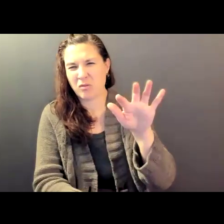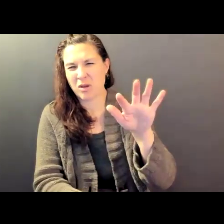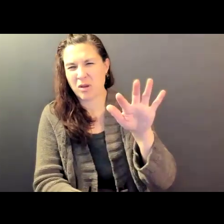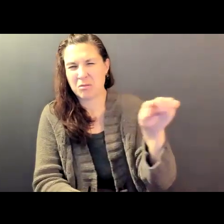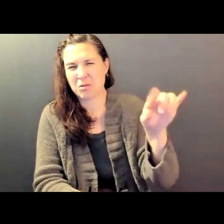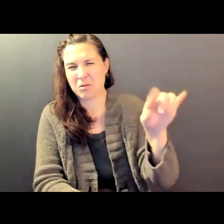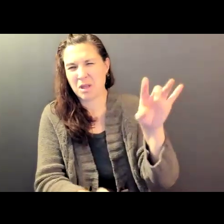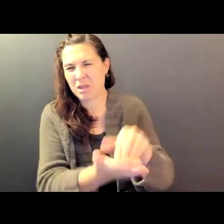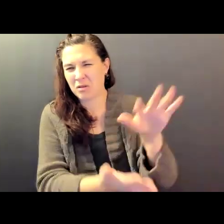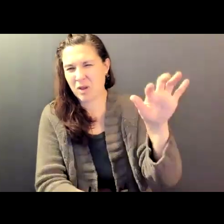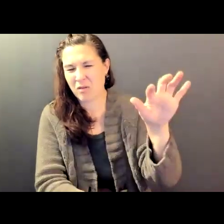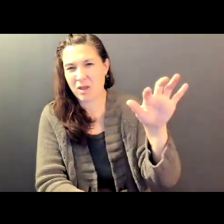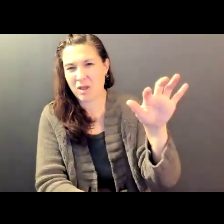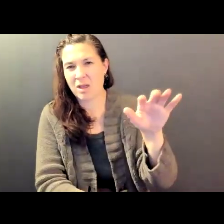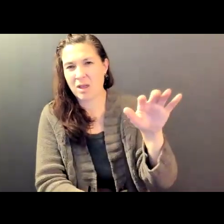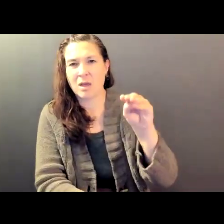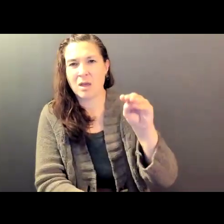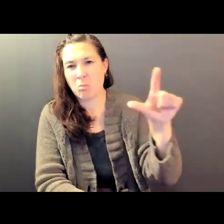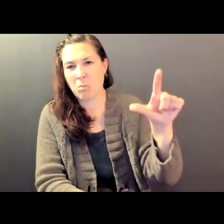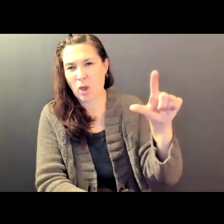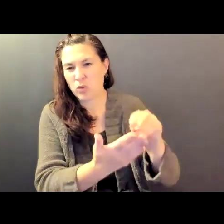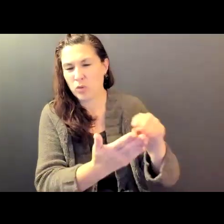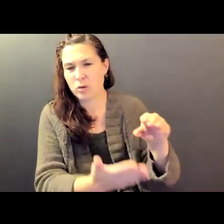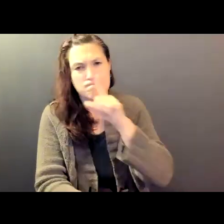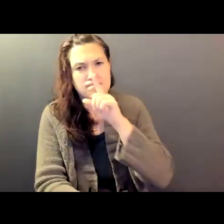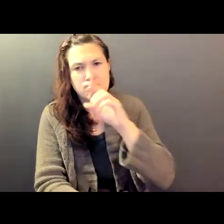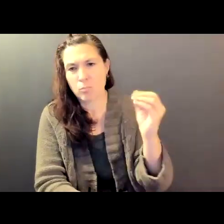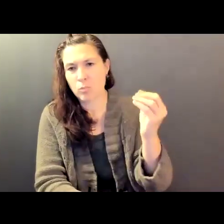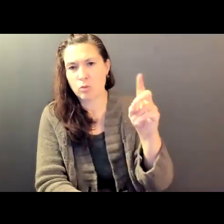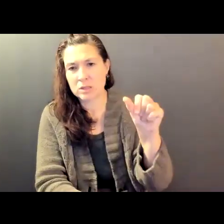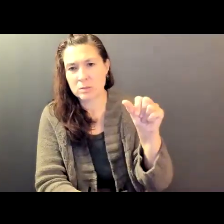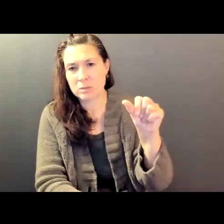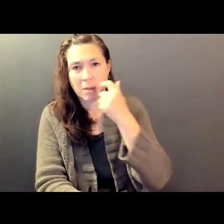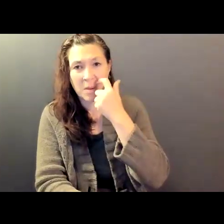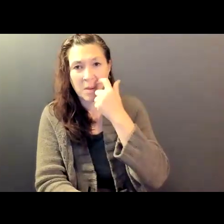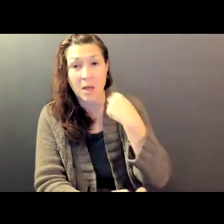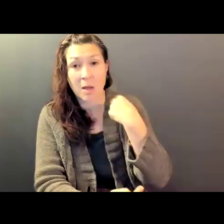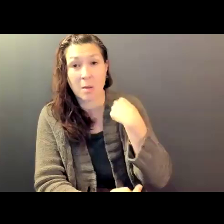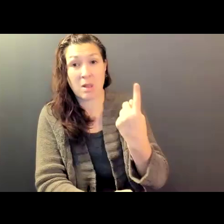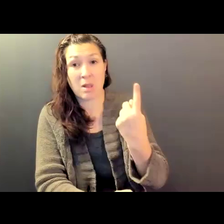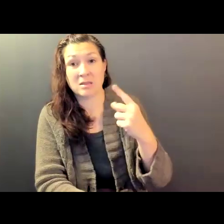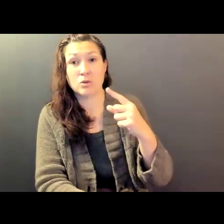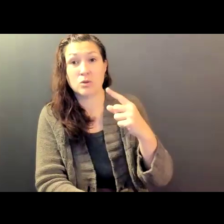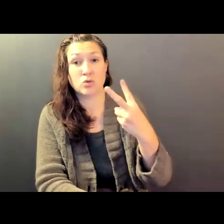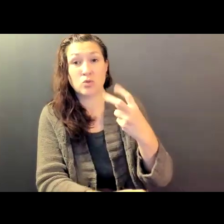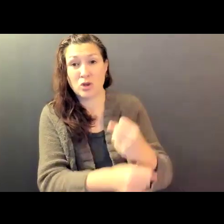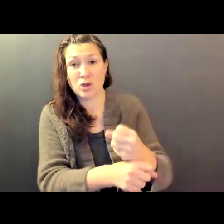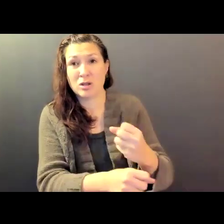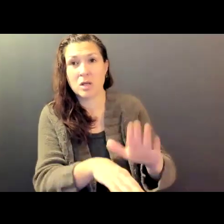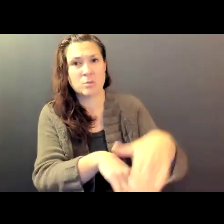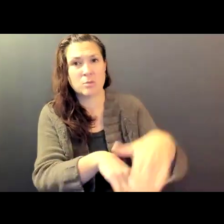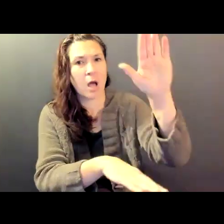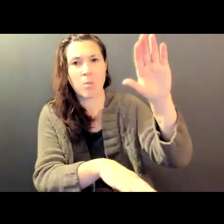learners without disabilities as a district. For the last 2 years, we've been over 10,000, right? This is a real